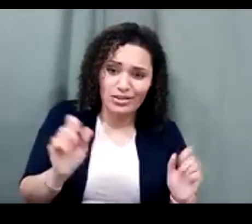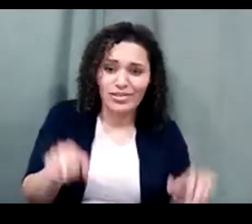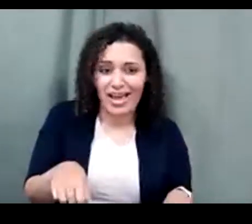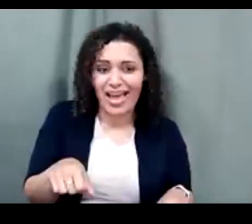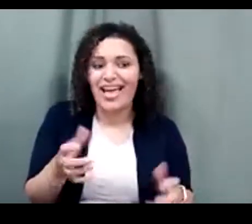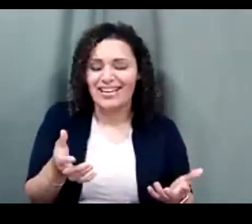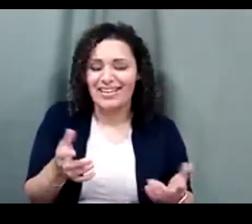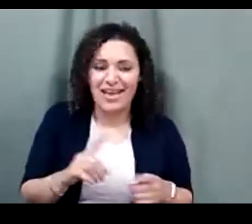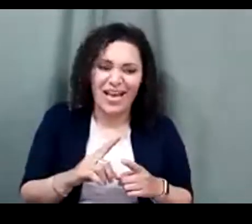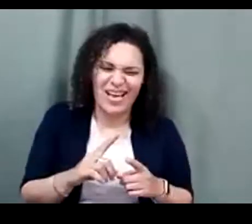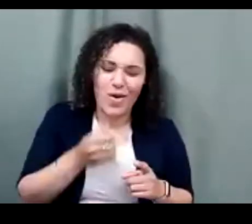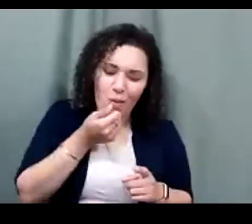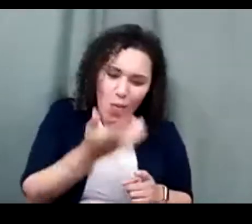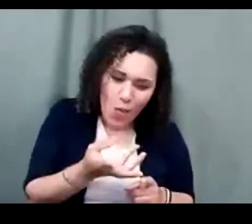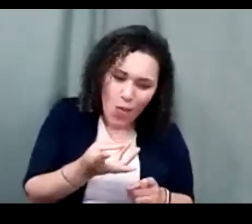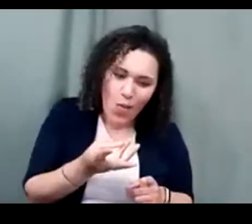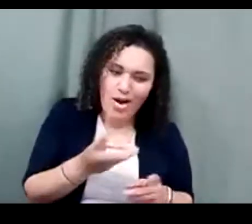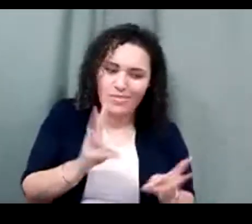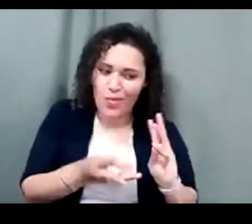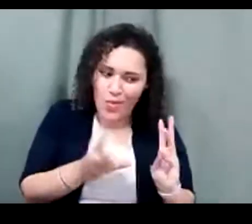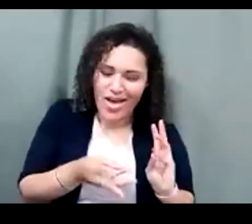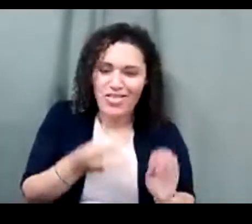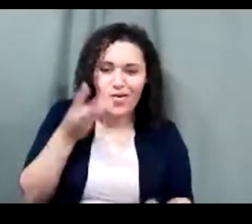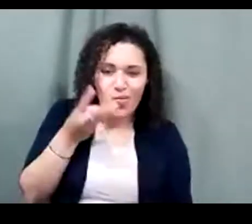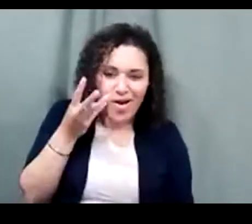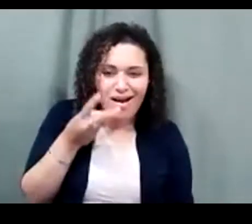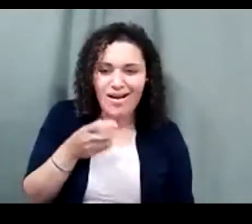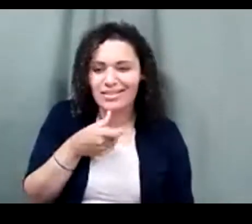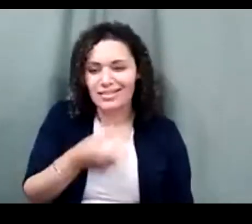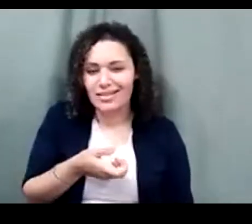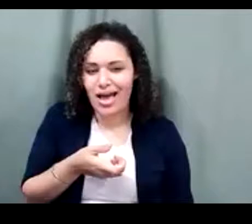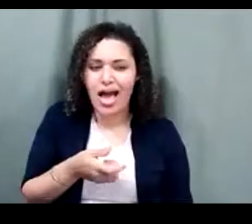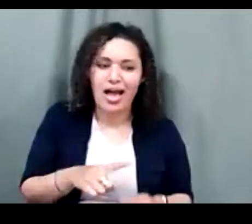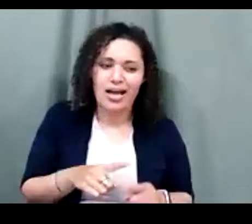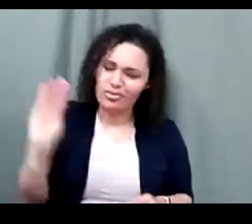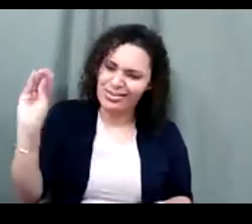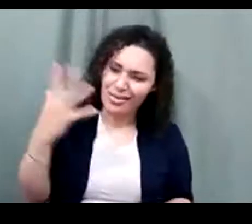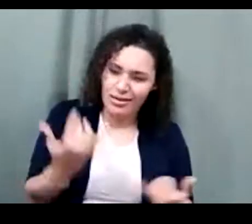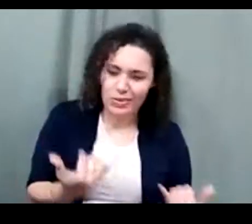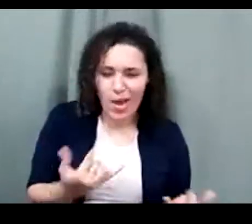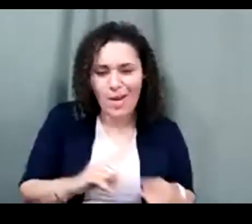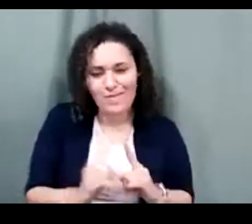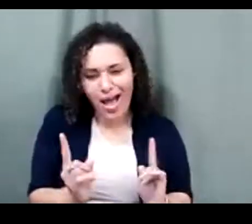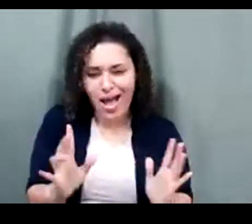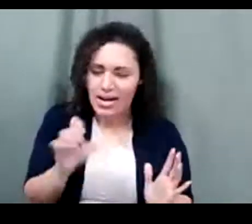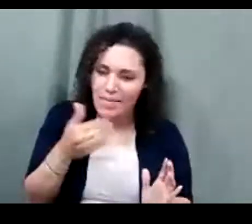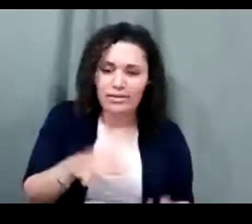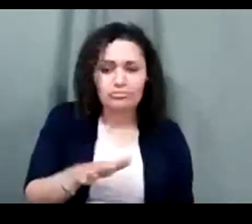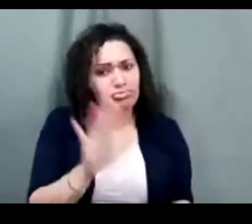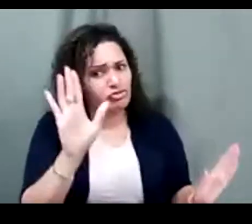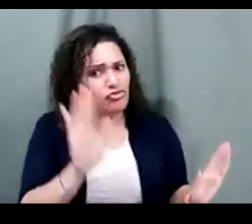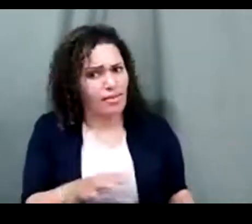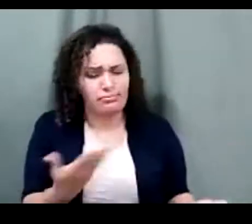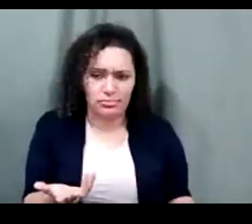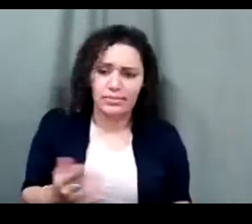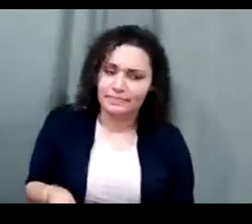wines here so much. Not so much. There's a little twinge of jealousy. Although it's pretty sunny today. It wasn't so bad out. That's great. It wasn't so Good bad. day. Nice